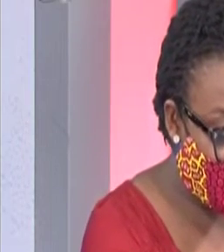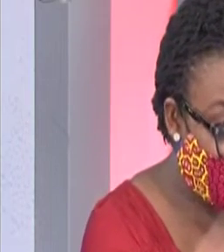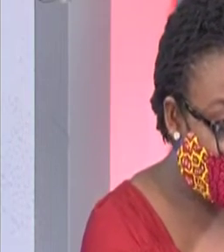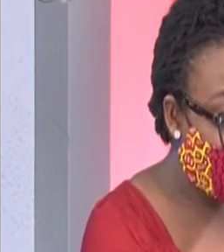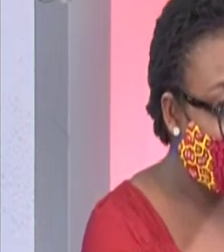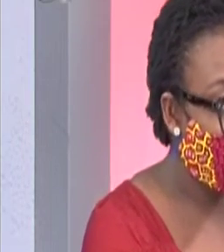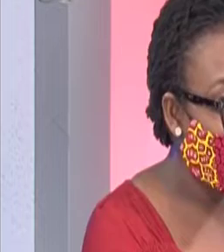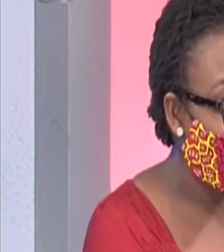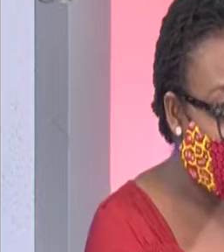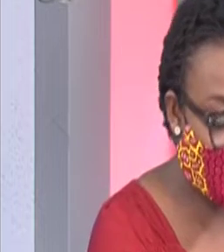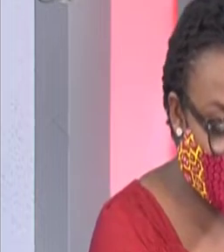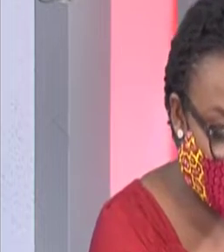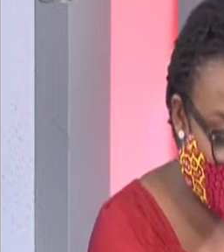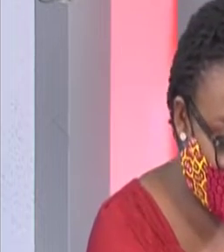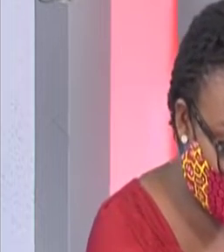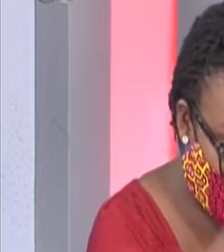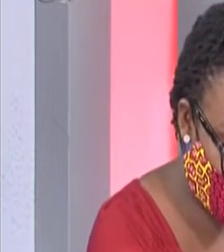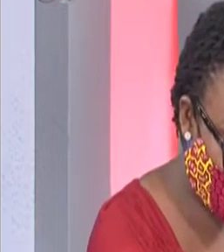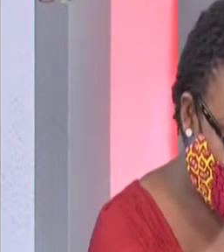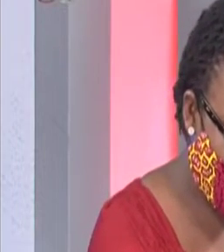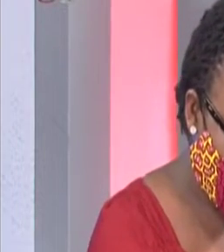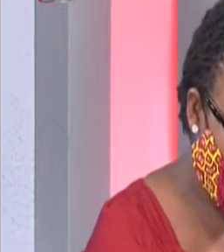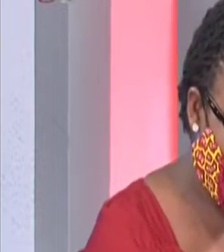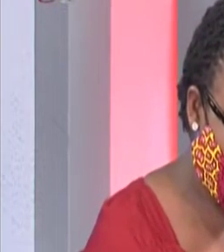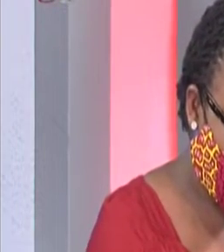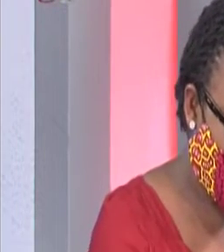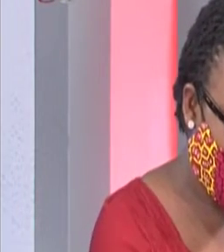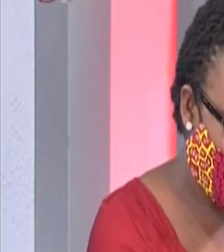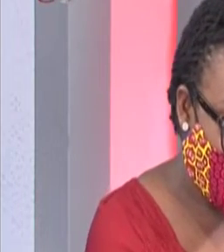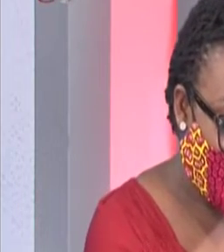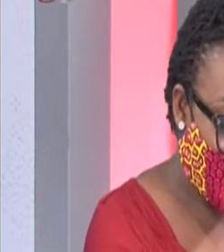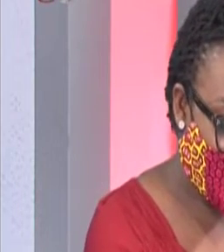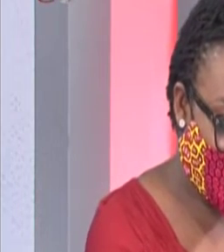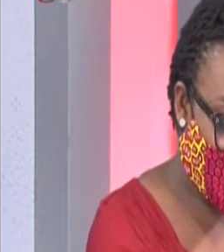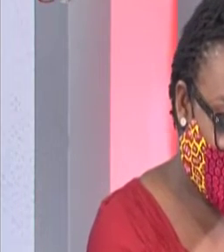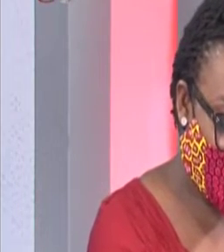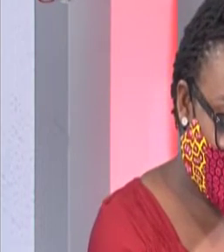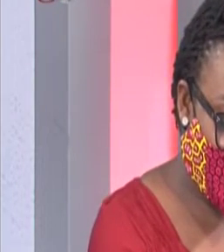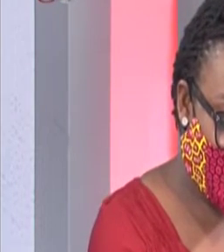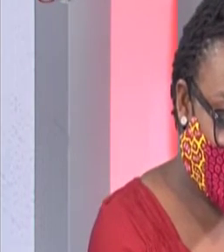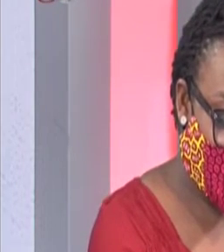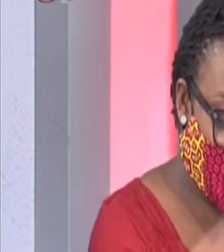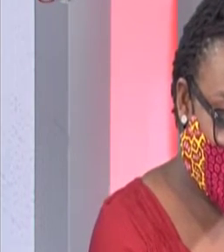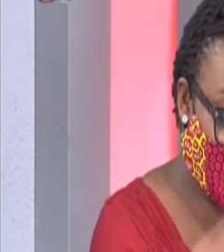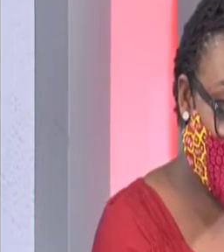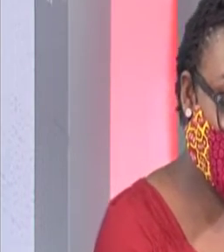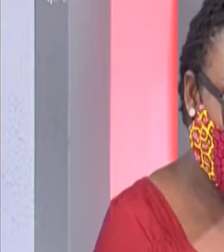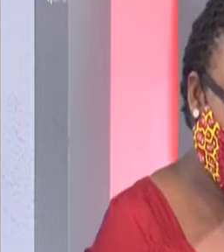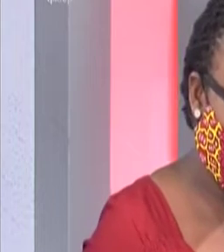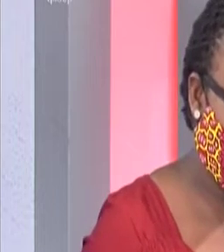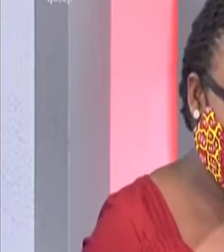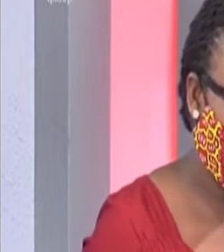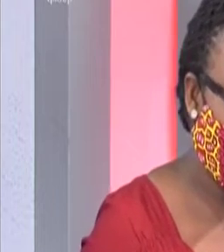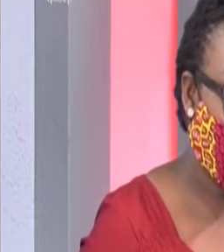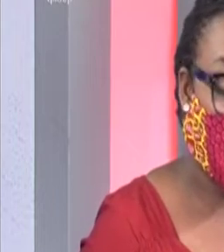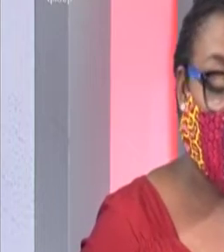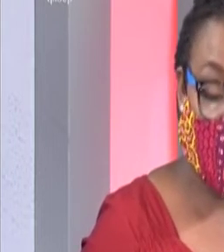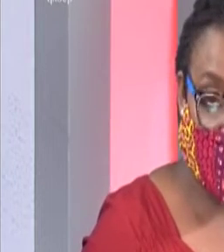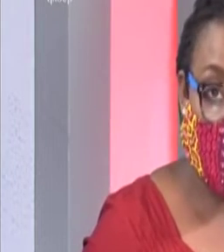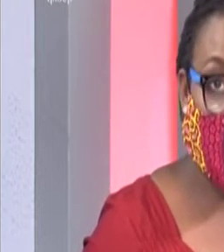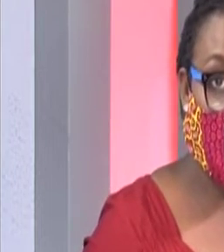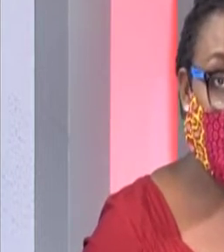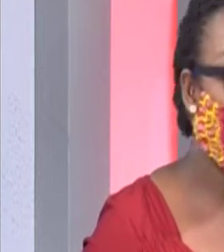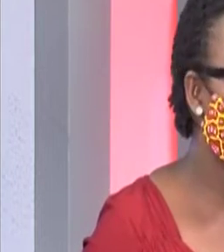subject, which is stigma. And I'm happy that this was also talked about. We have Dr. Ama Edwin, advisor, National Response Team,